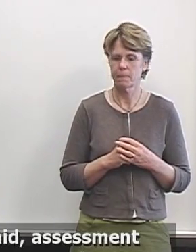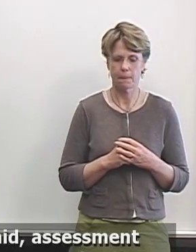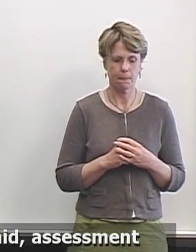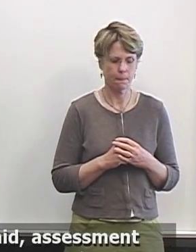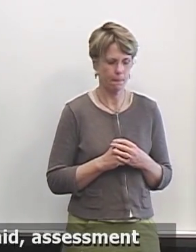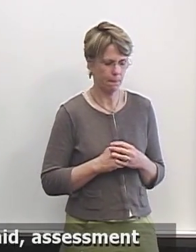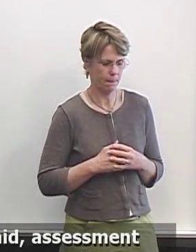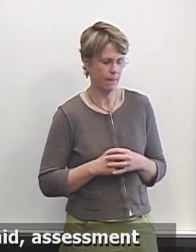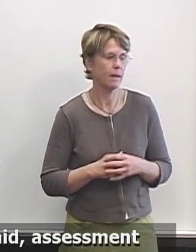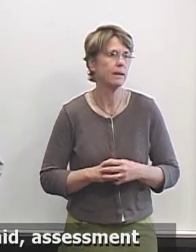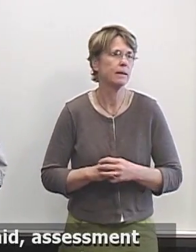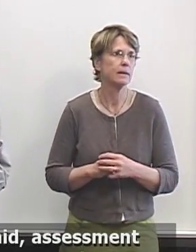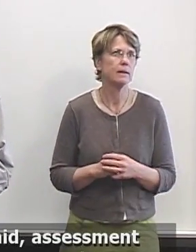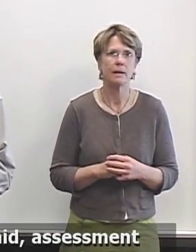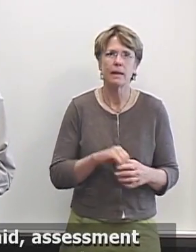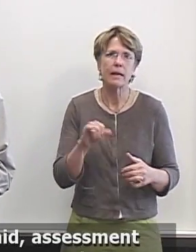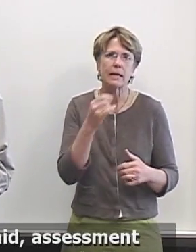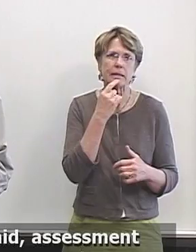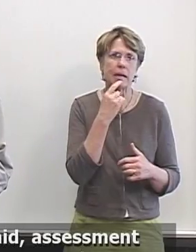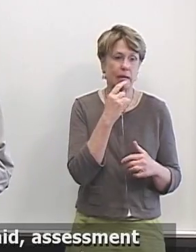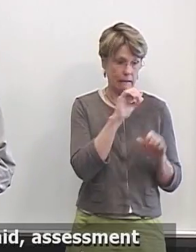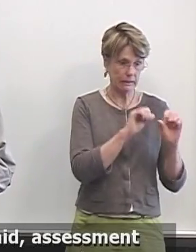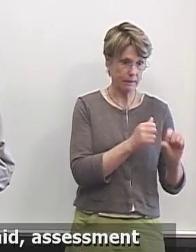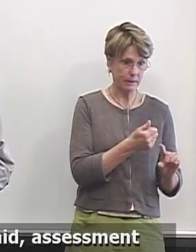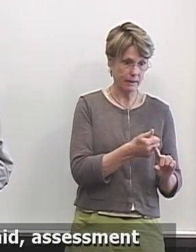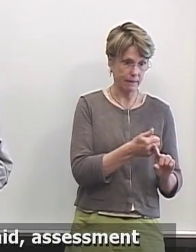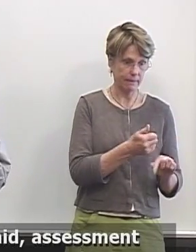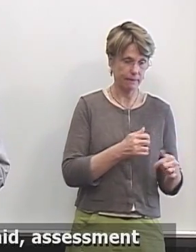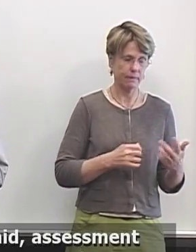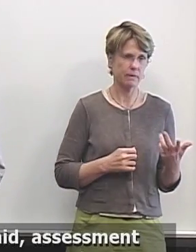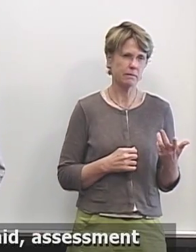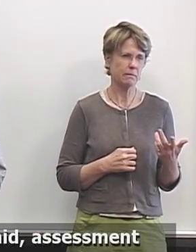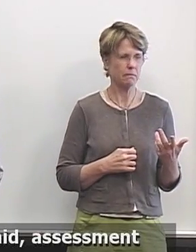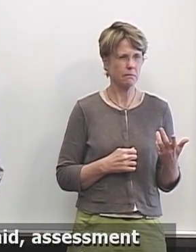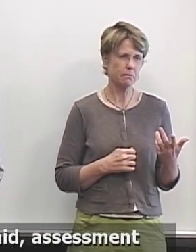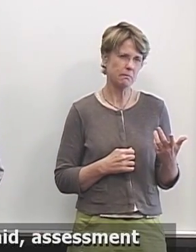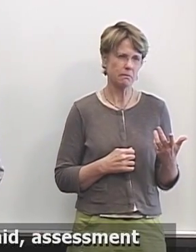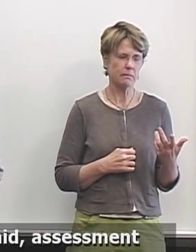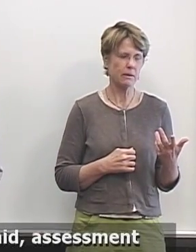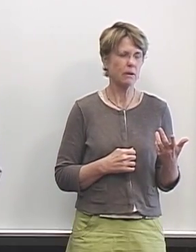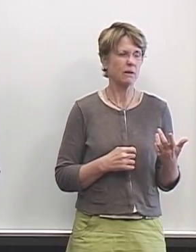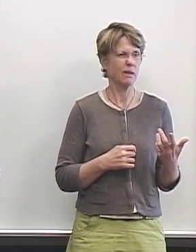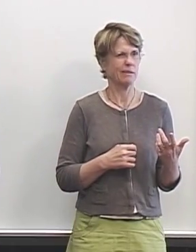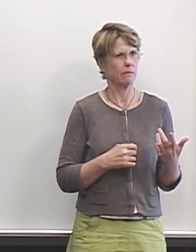Then, as I said, assessment is kind of a cross we bear.